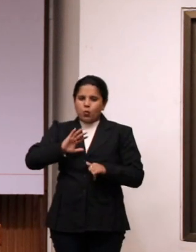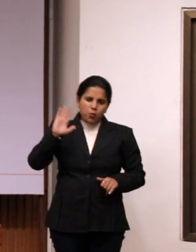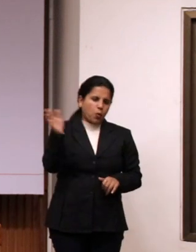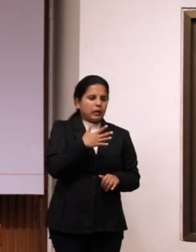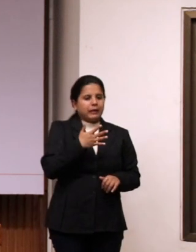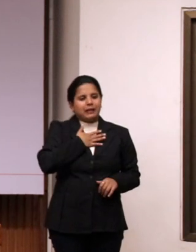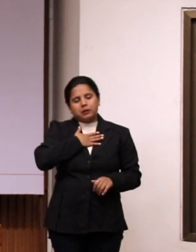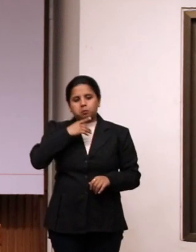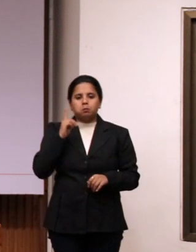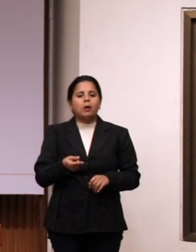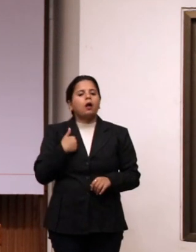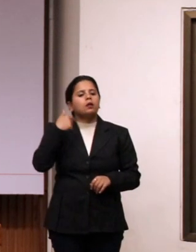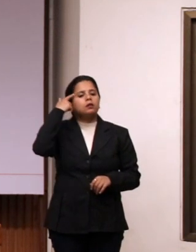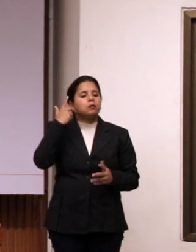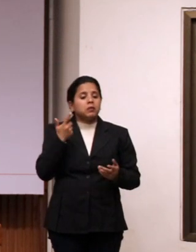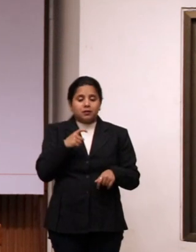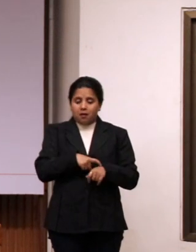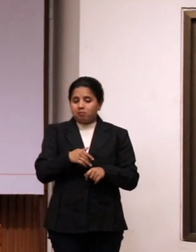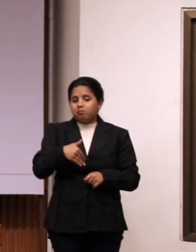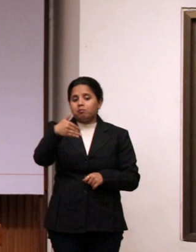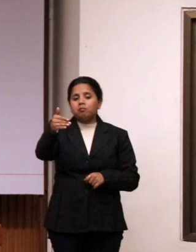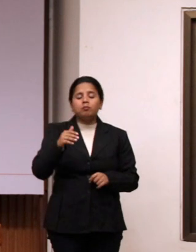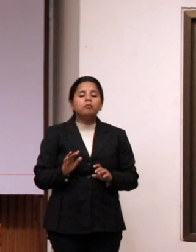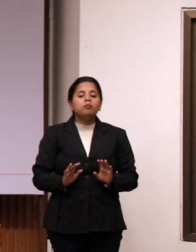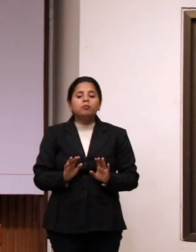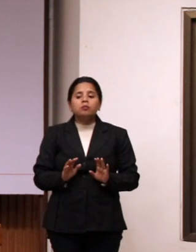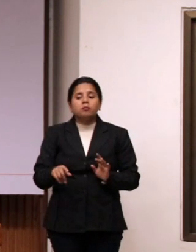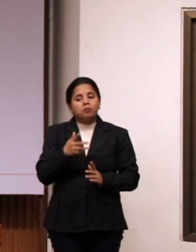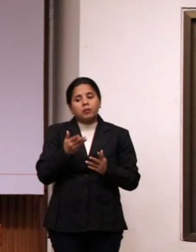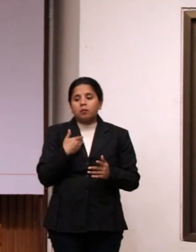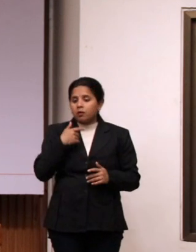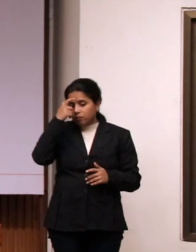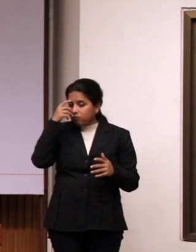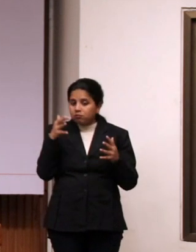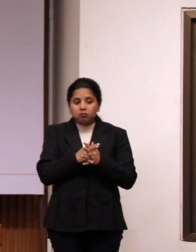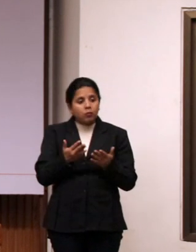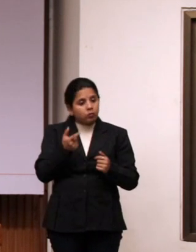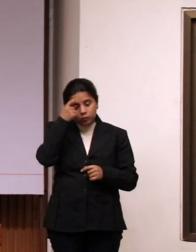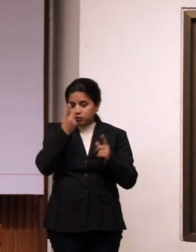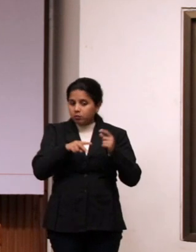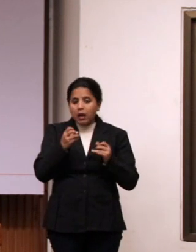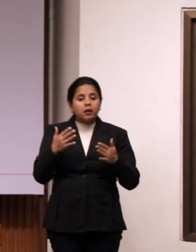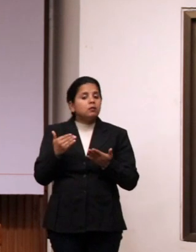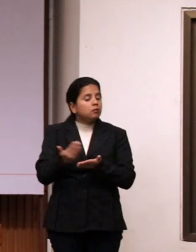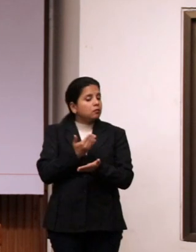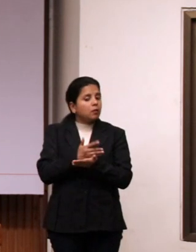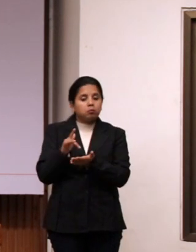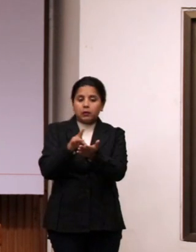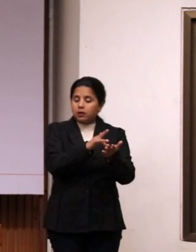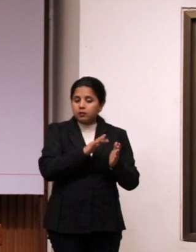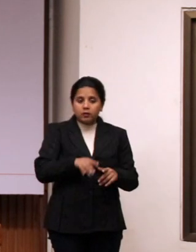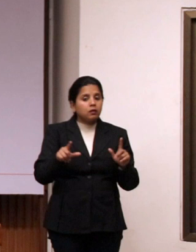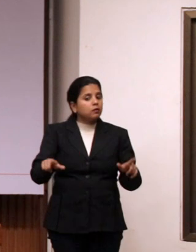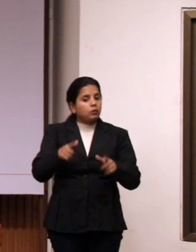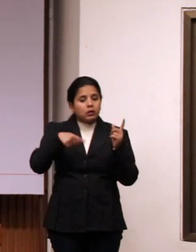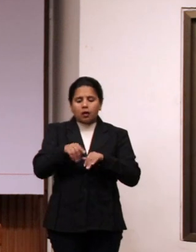green. And a time will come that we would be in great trouble, because there are many protected areas where trees